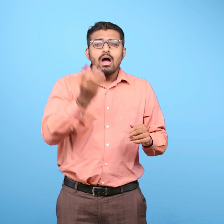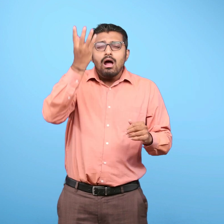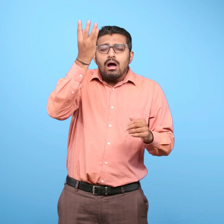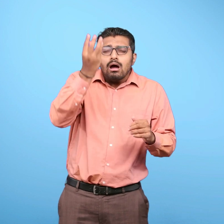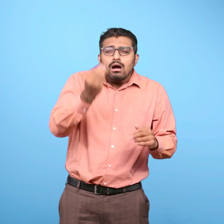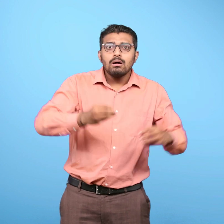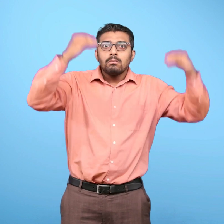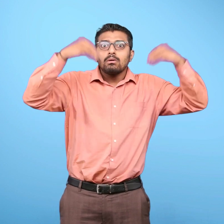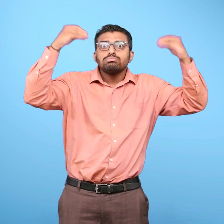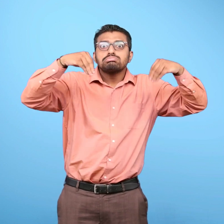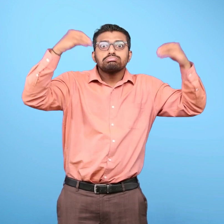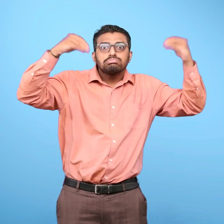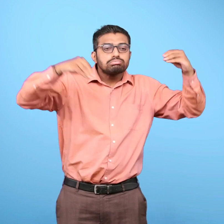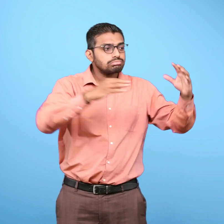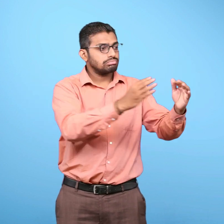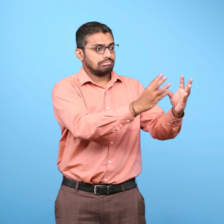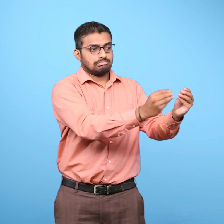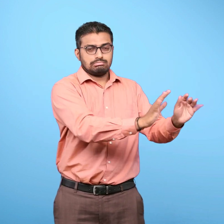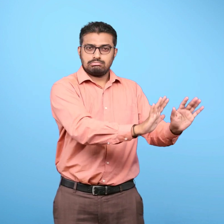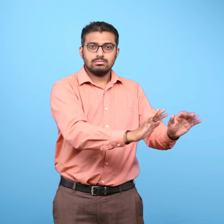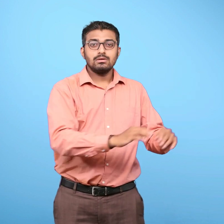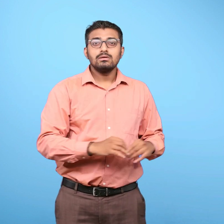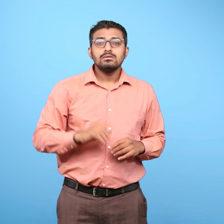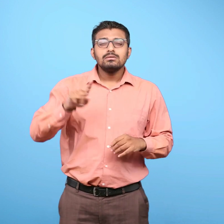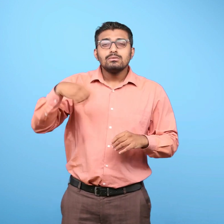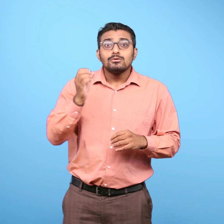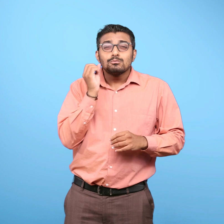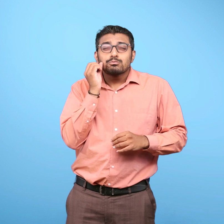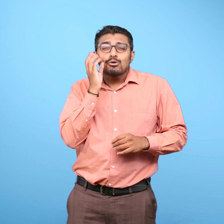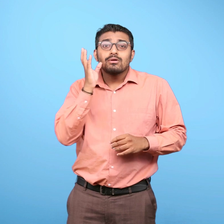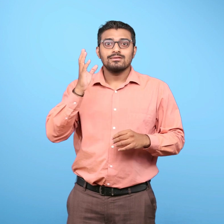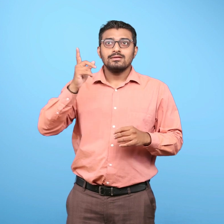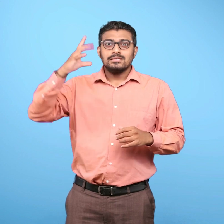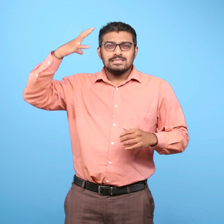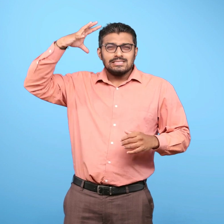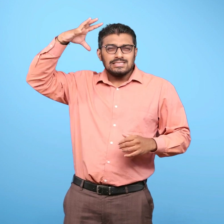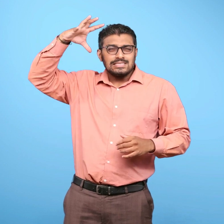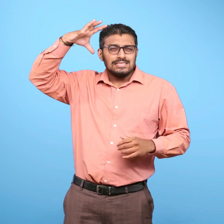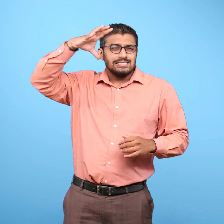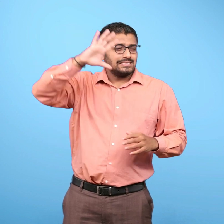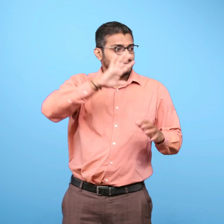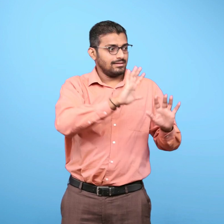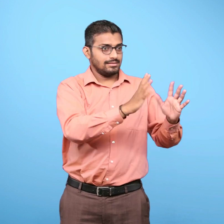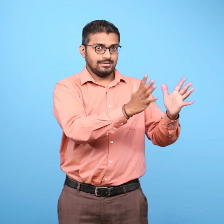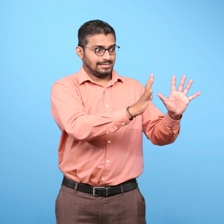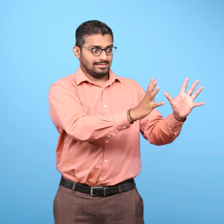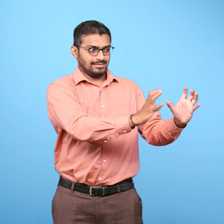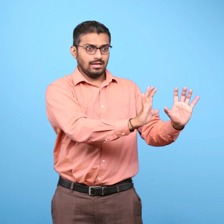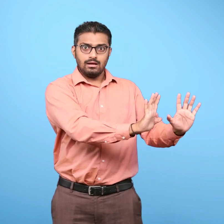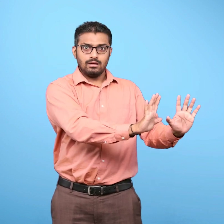due to rain during the night. The next day, the sun shines brightly. Do you think the